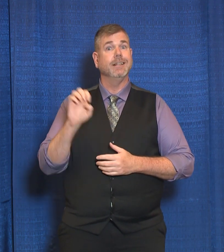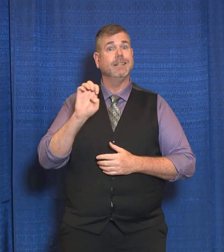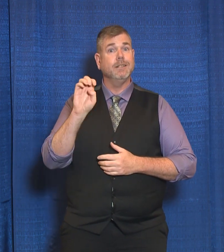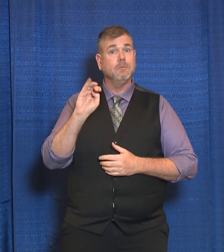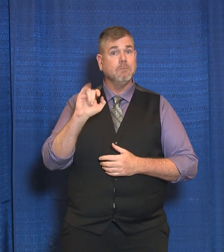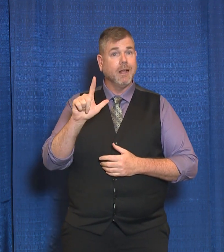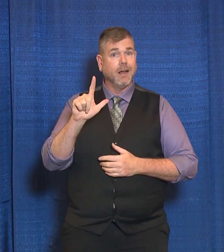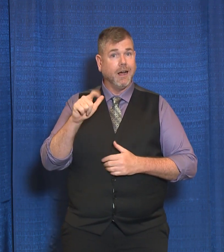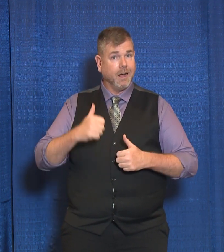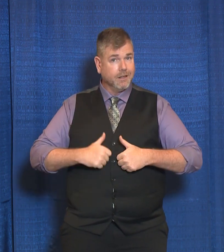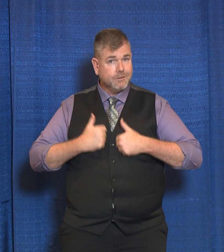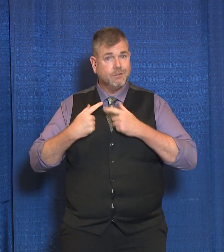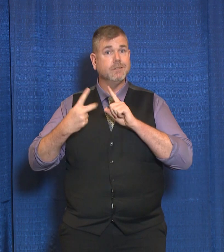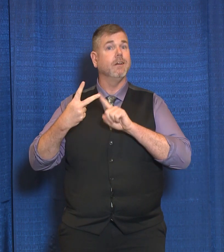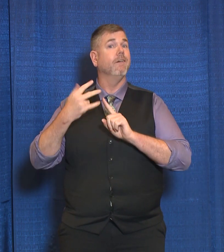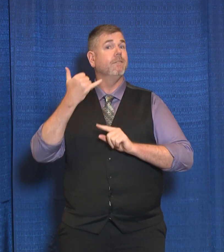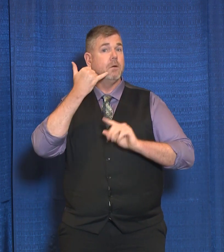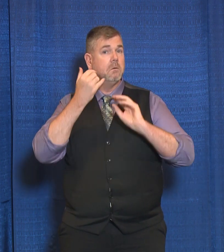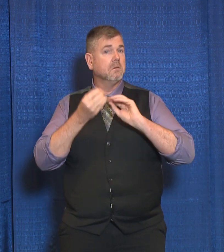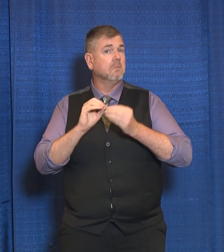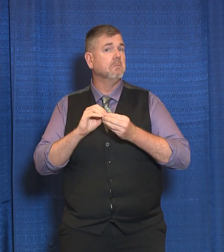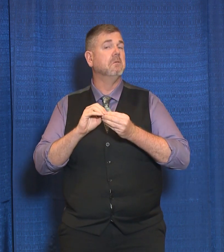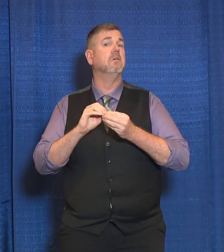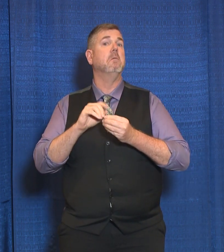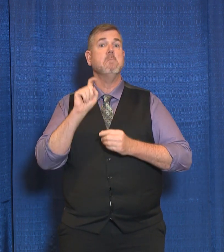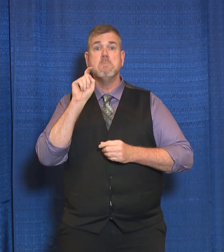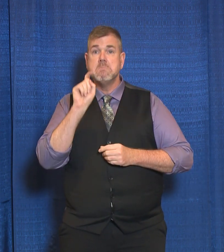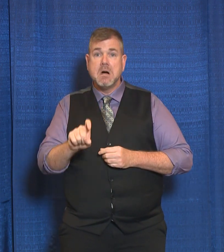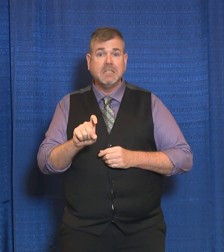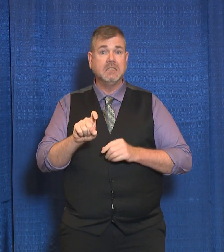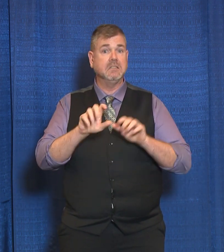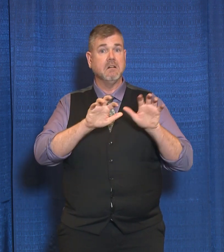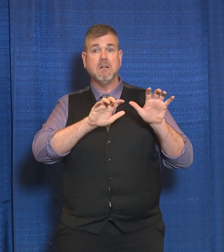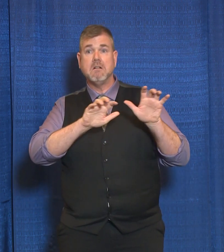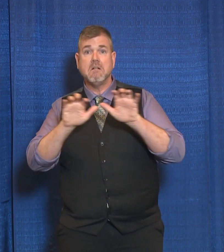These items are optional but recommended.